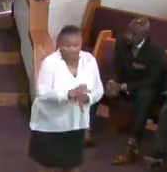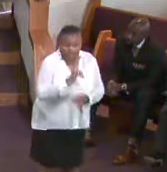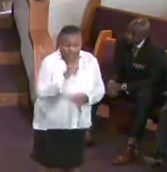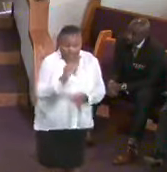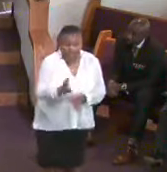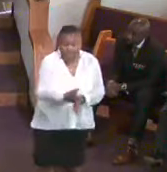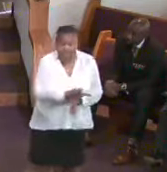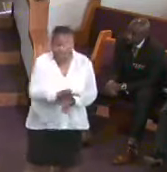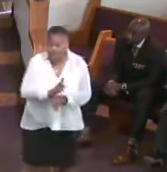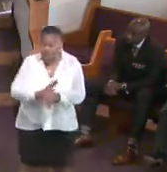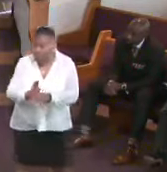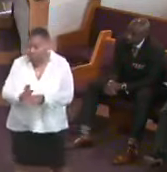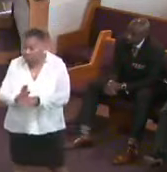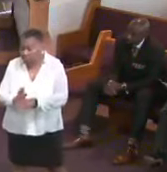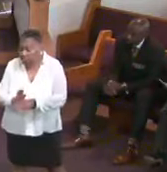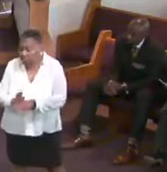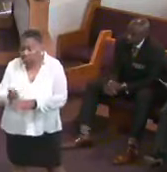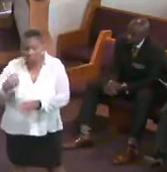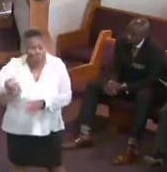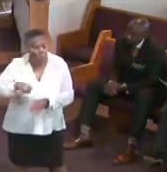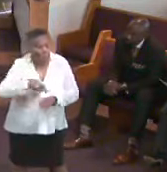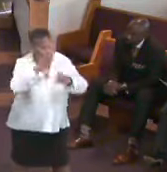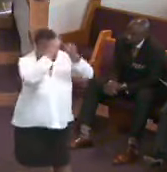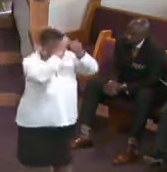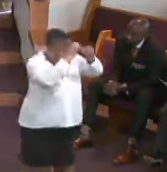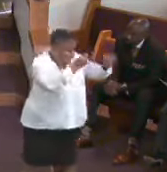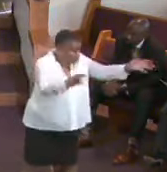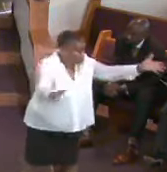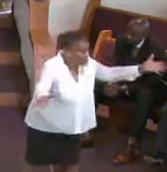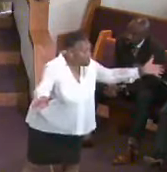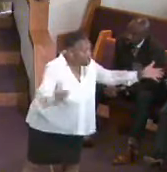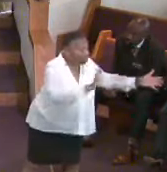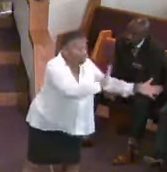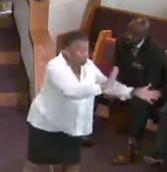business, we will let everyone know your business.